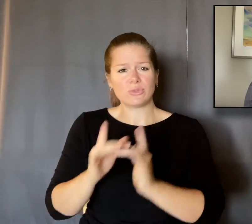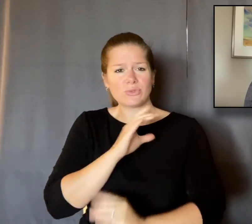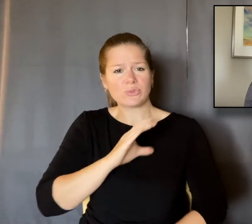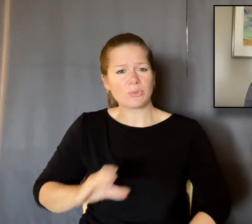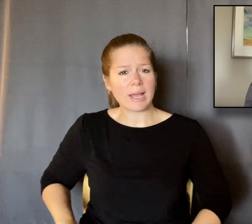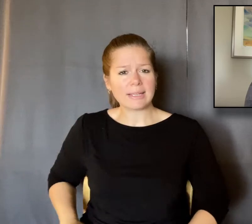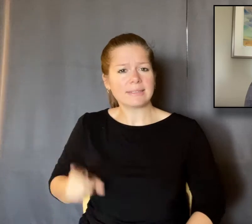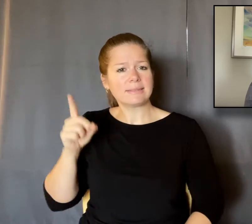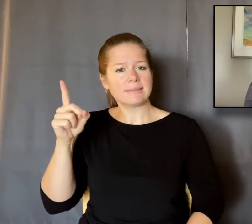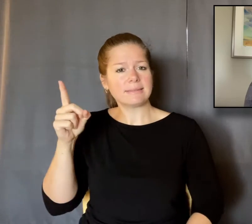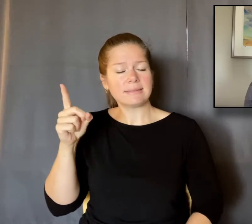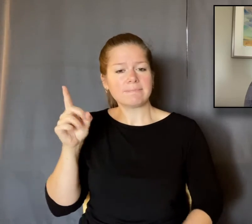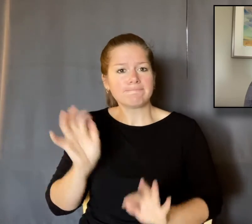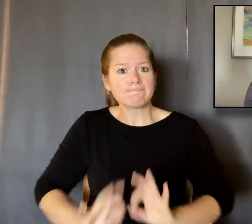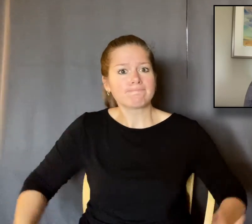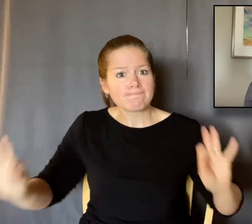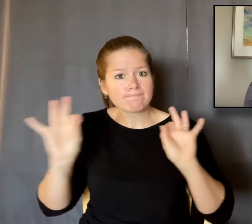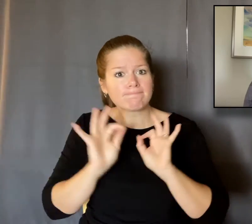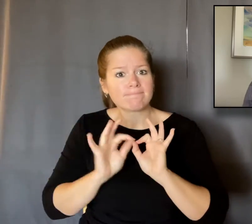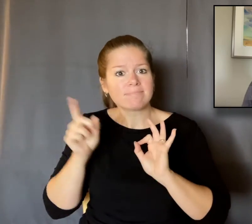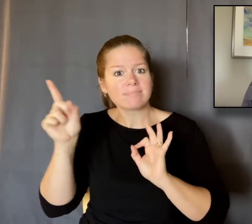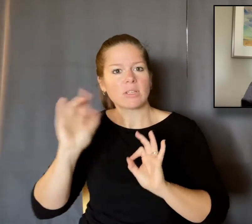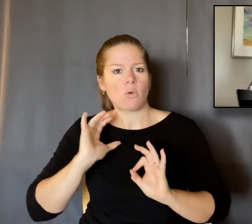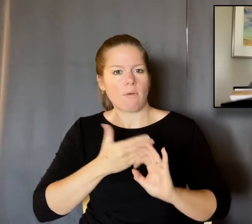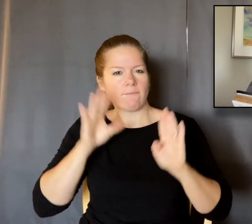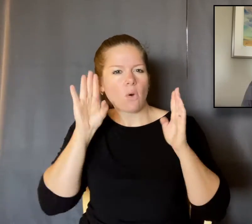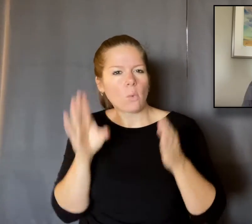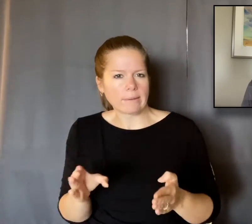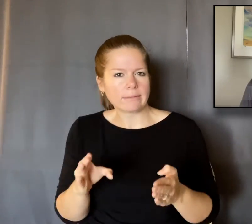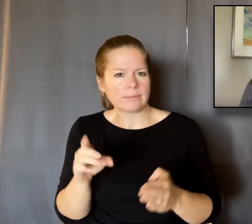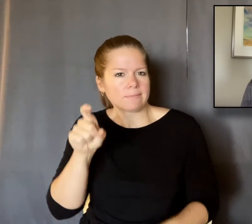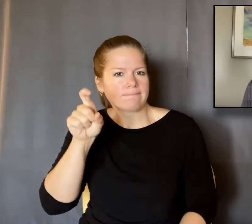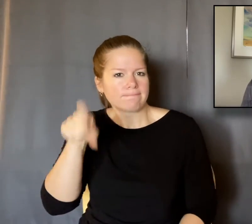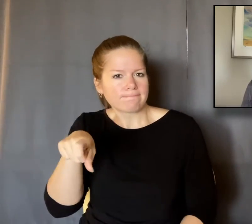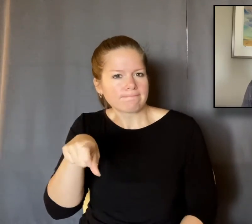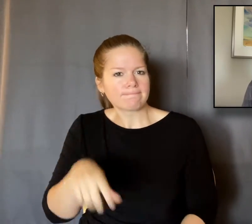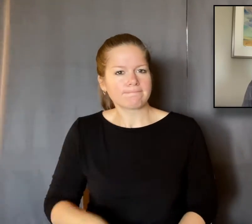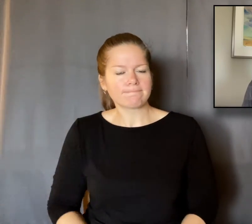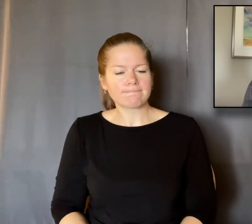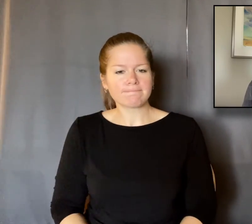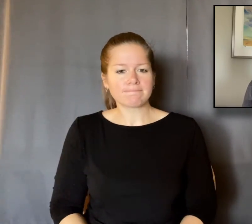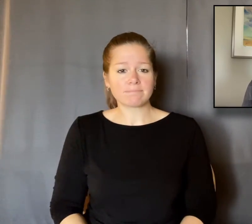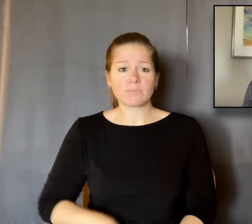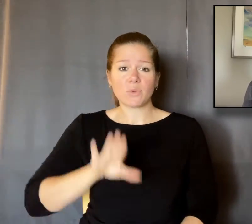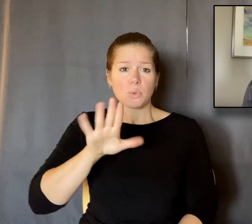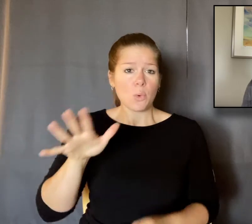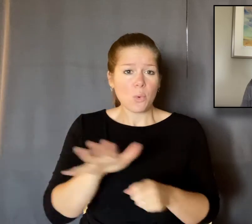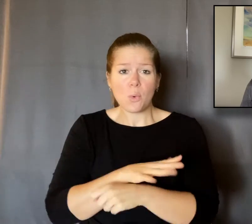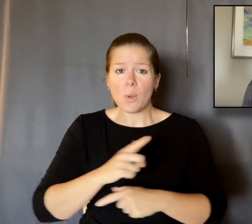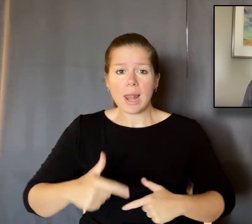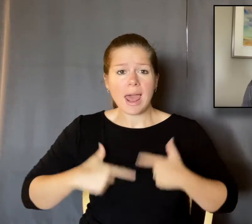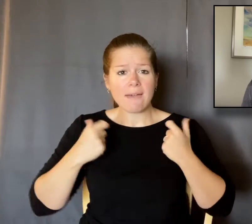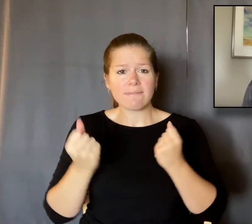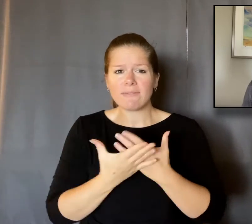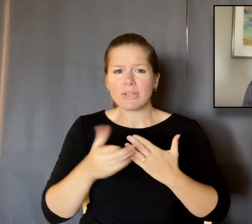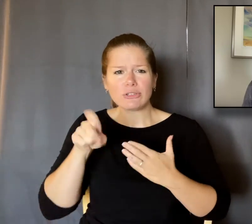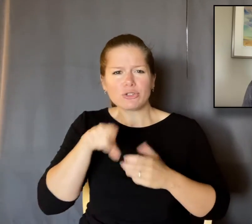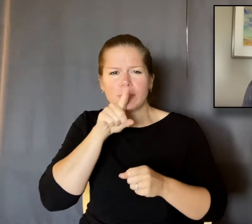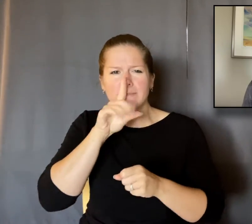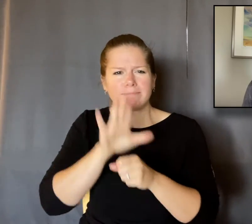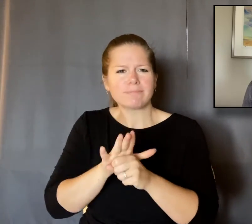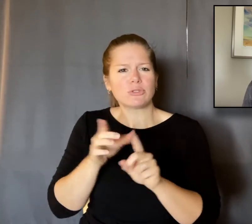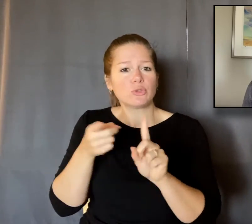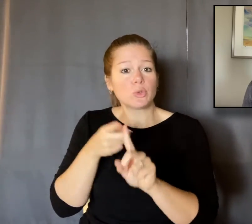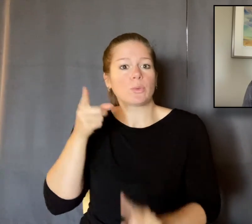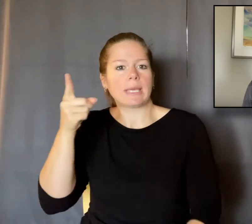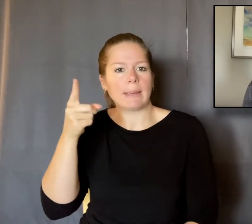timing, one person. Everything about Jesus. All of your life, all for him, all